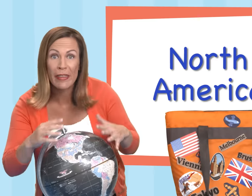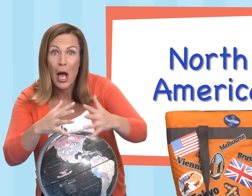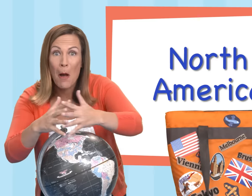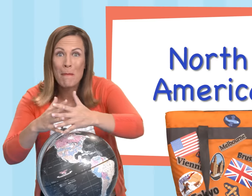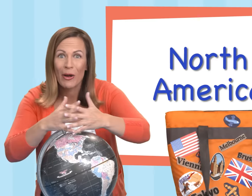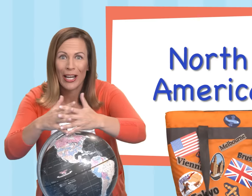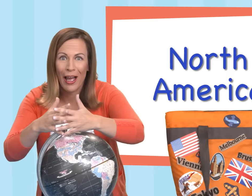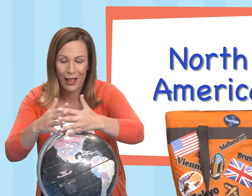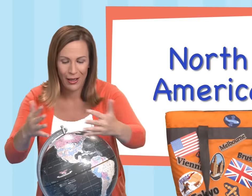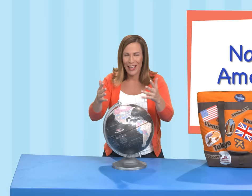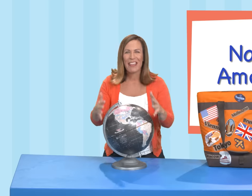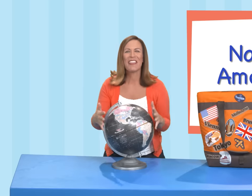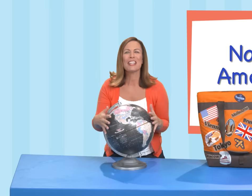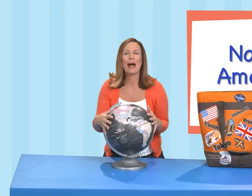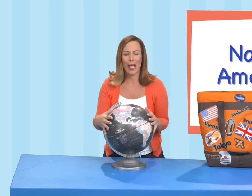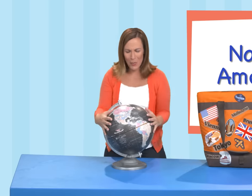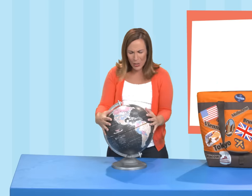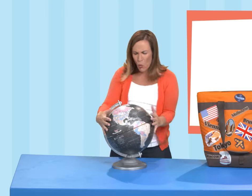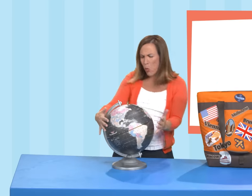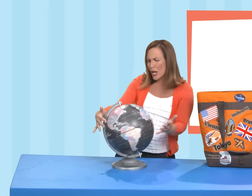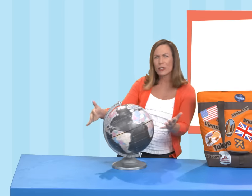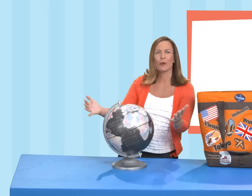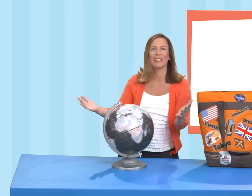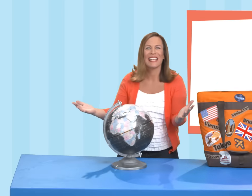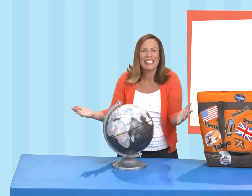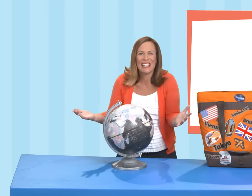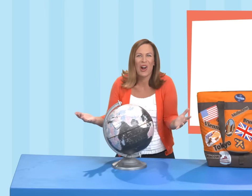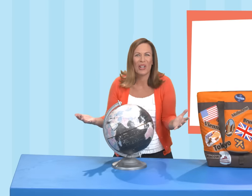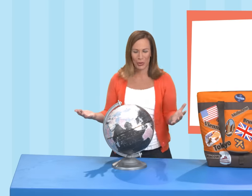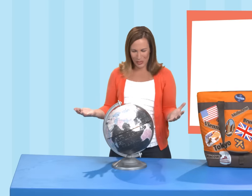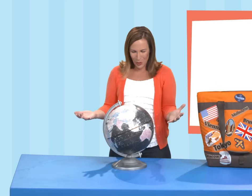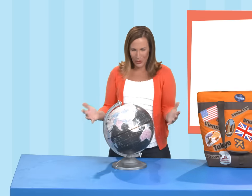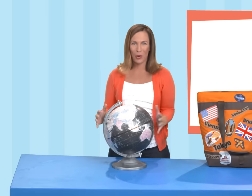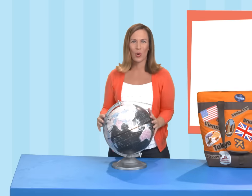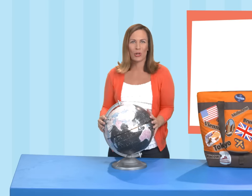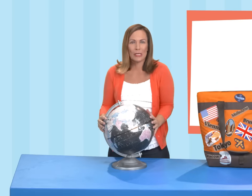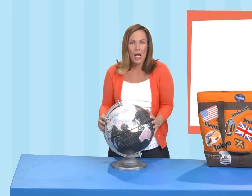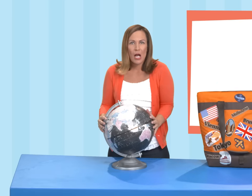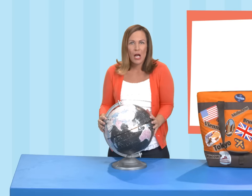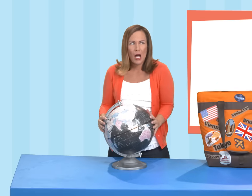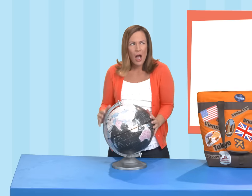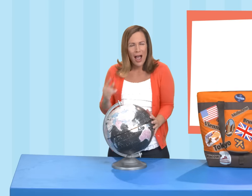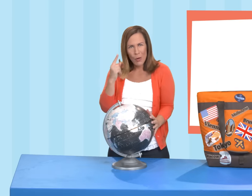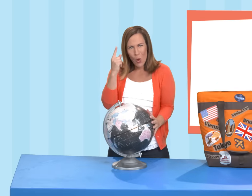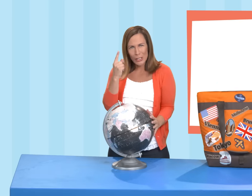America. Think about how many wonderful places there are to explore in our world. I wonder,